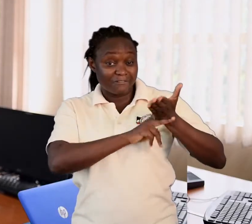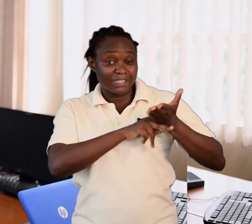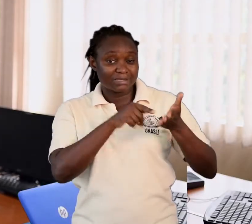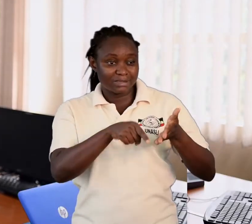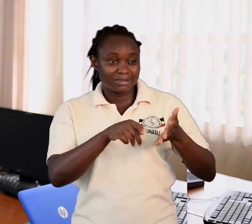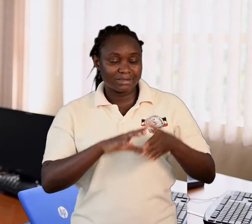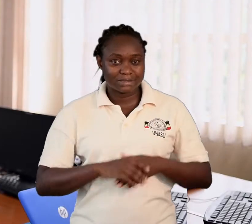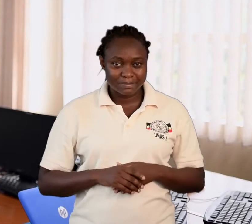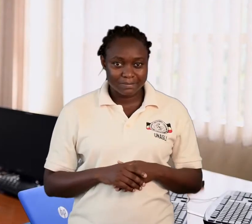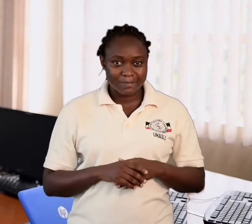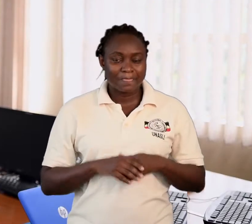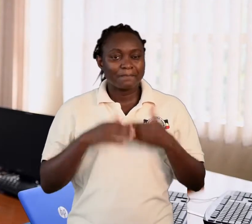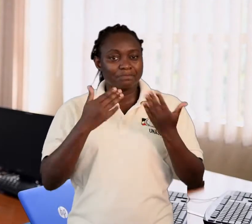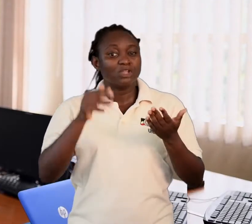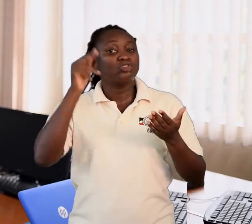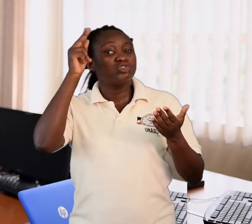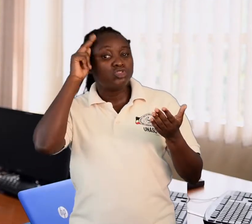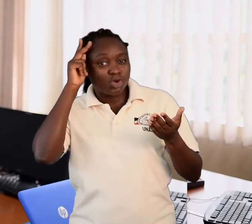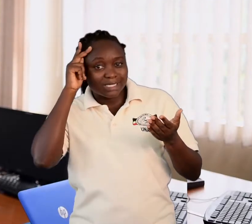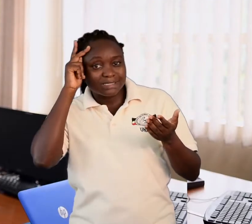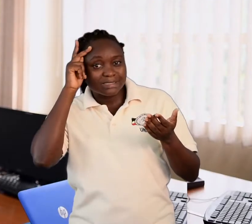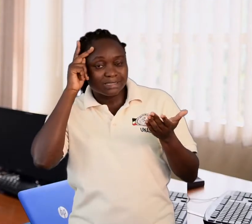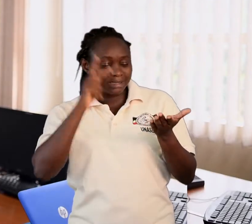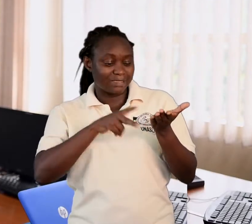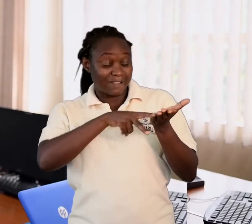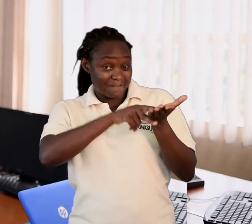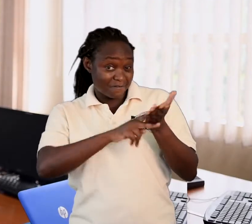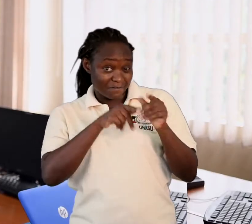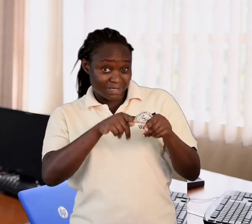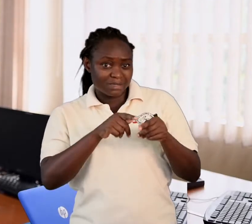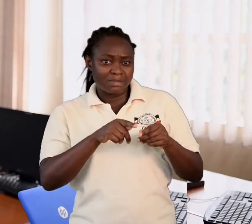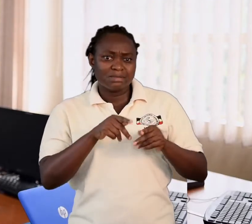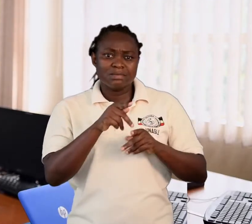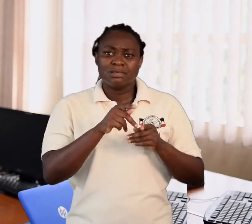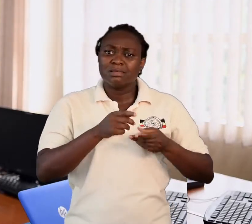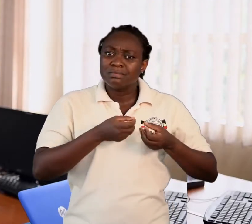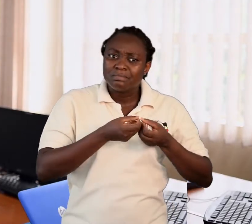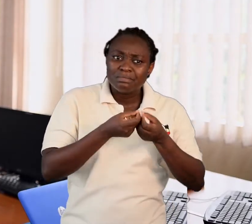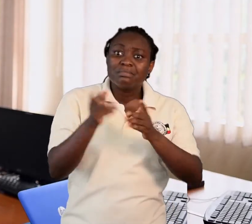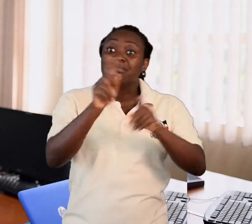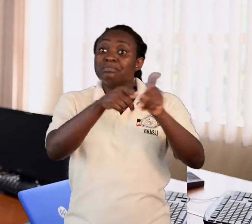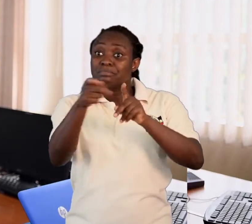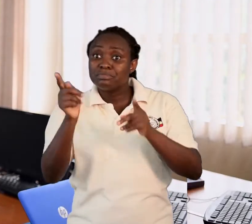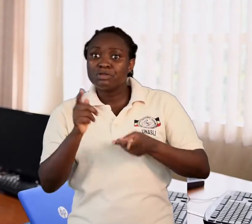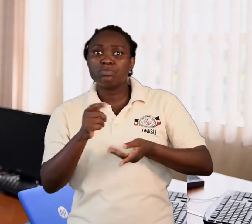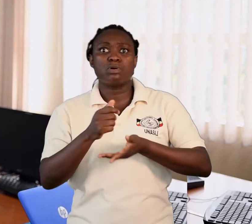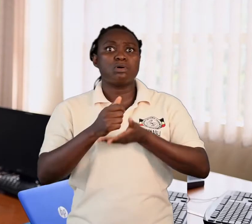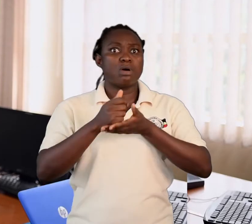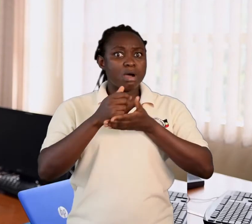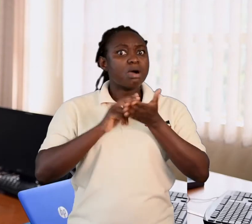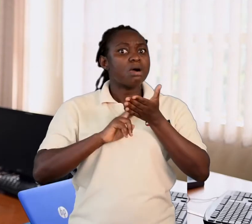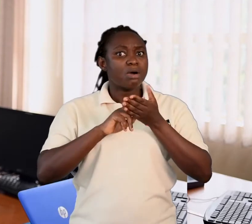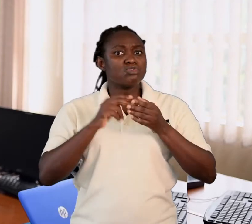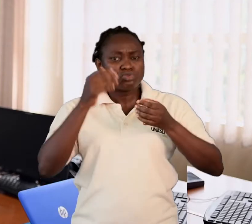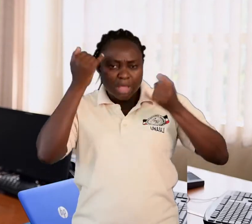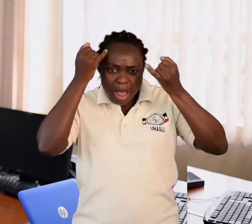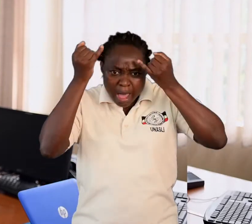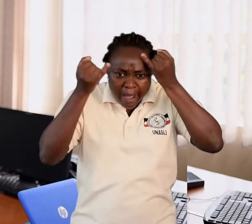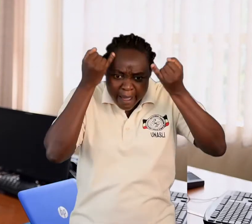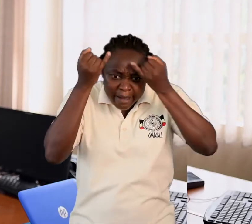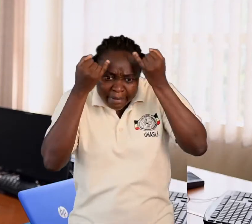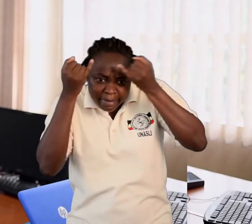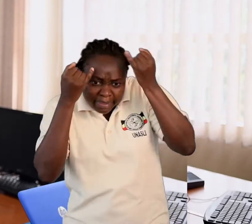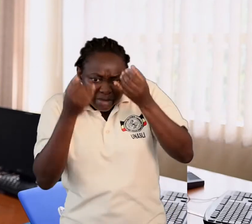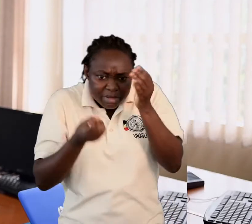The knowledge of physics has helped many people to invent